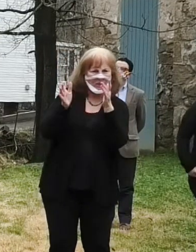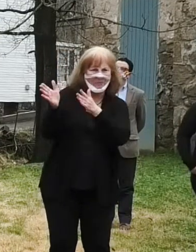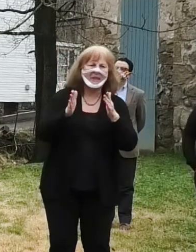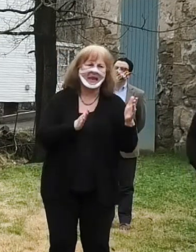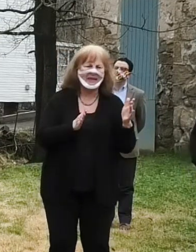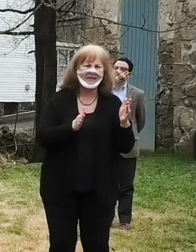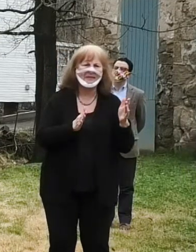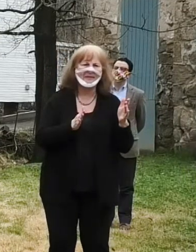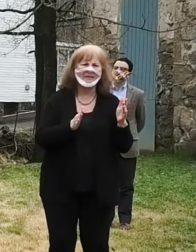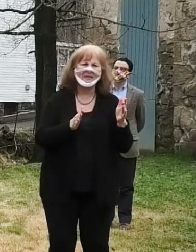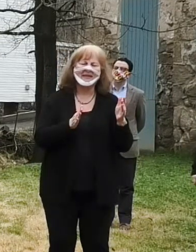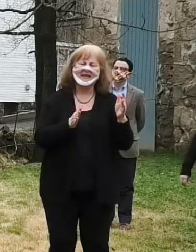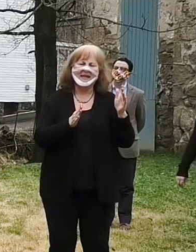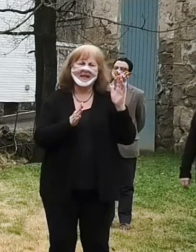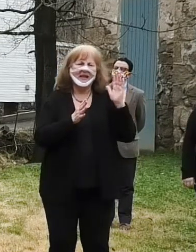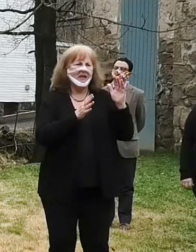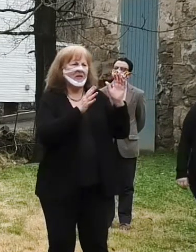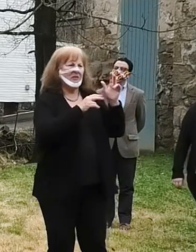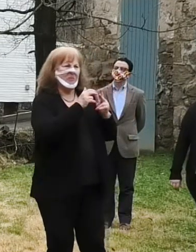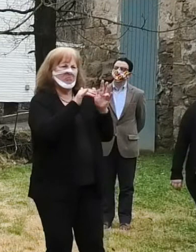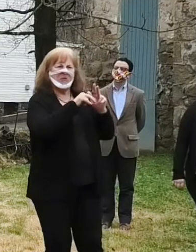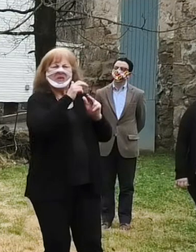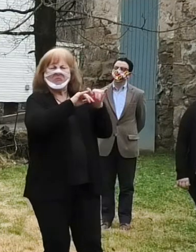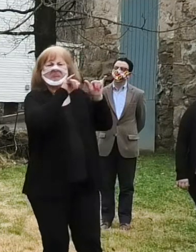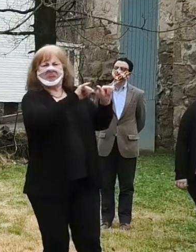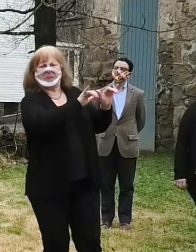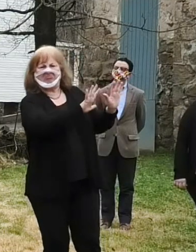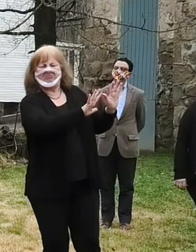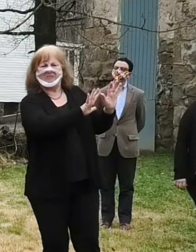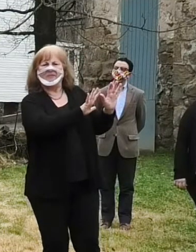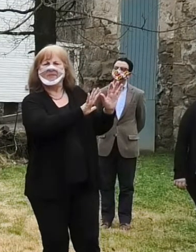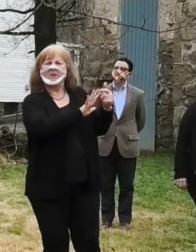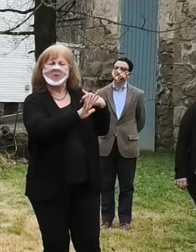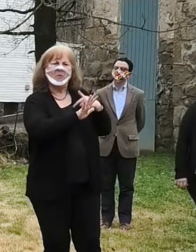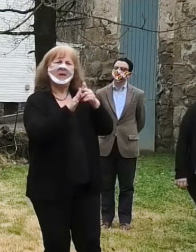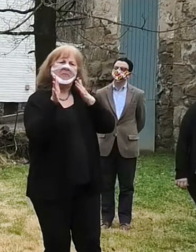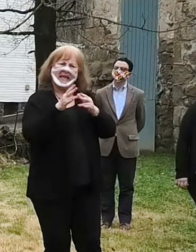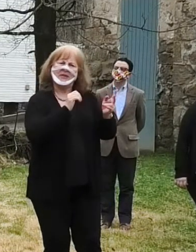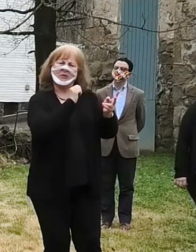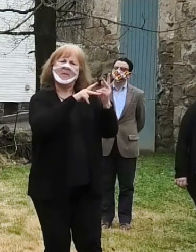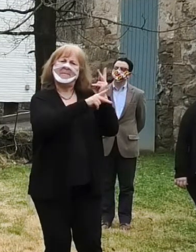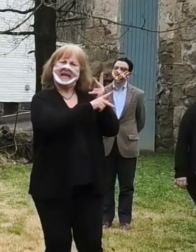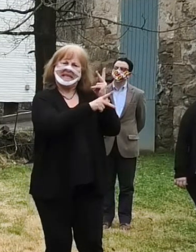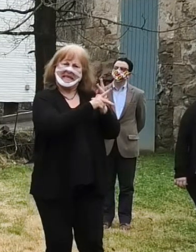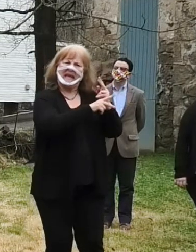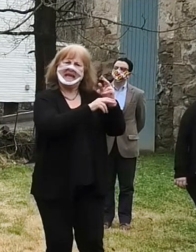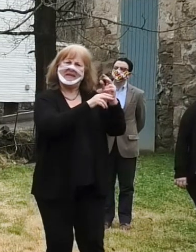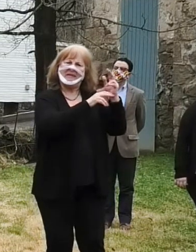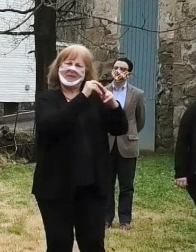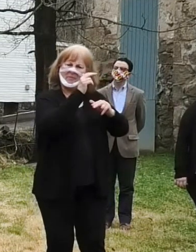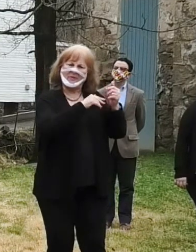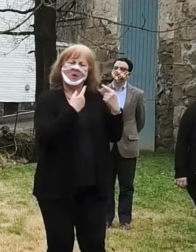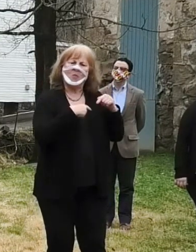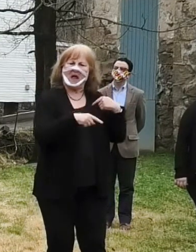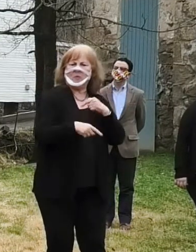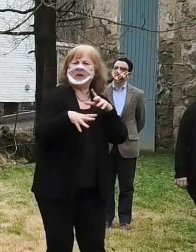will exist just the way that they are. We do intend to maintain them while we own